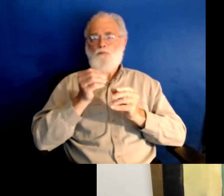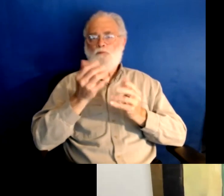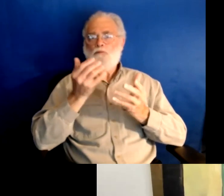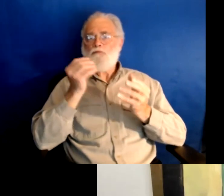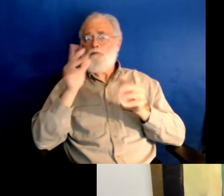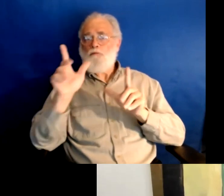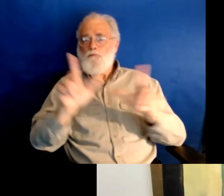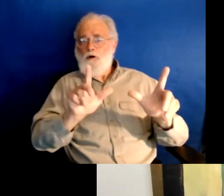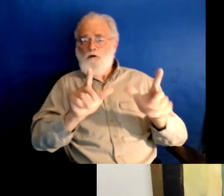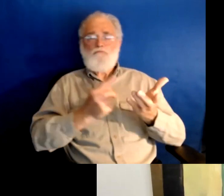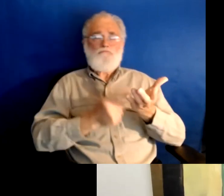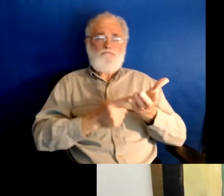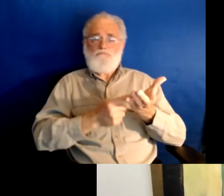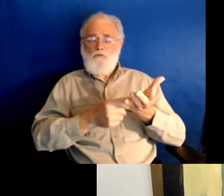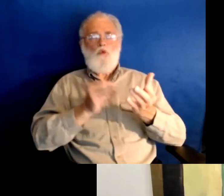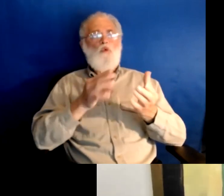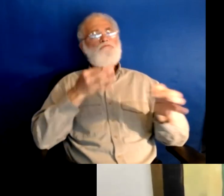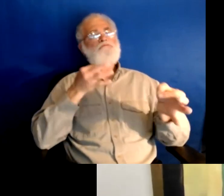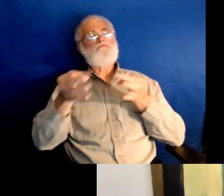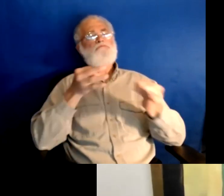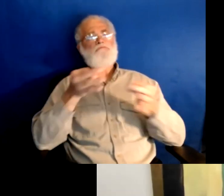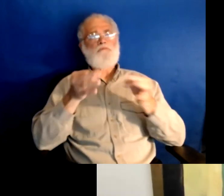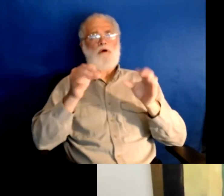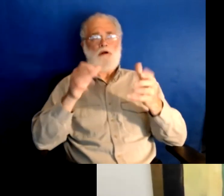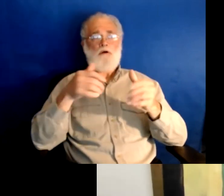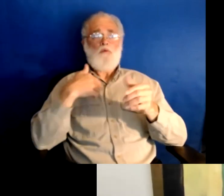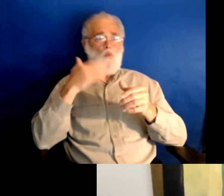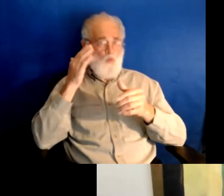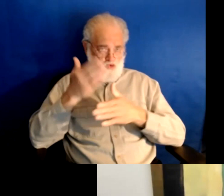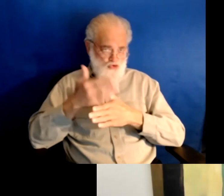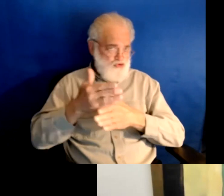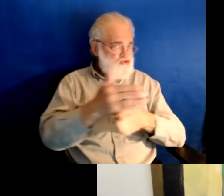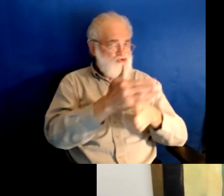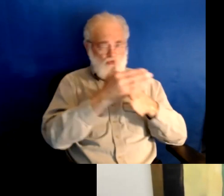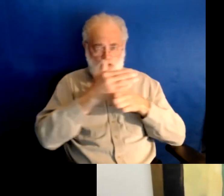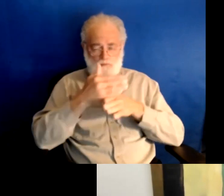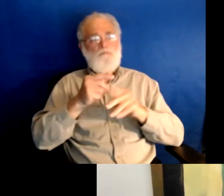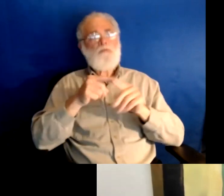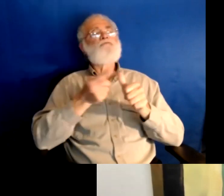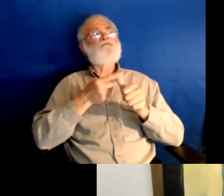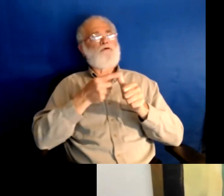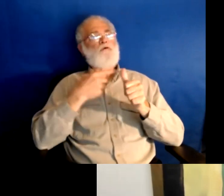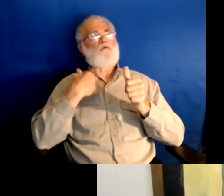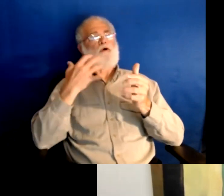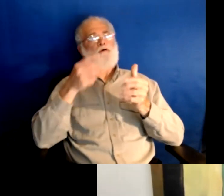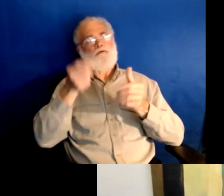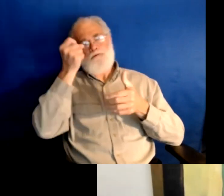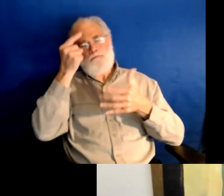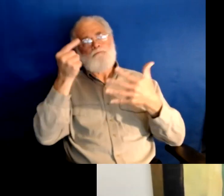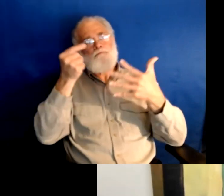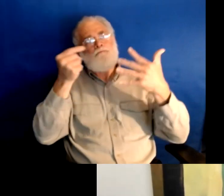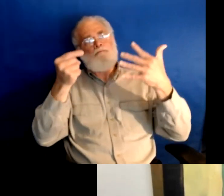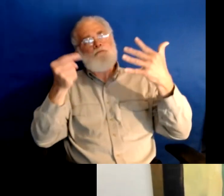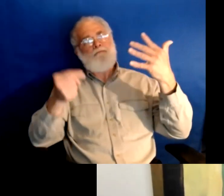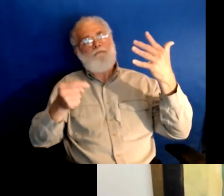with themselves and frame it that way and discuss it that way and explain it. We will share